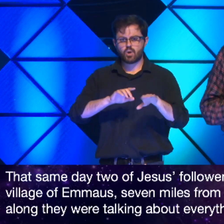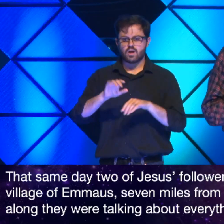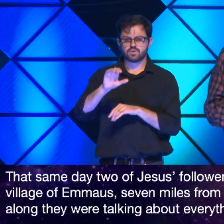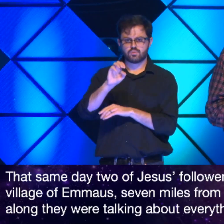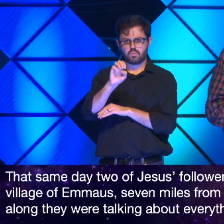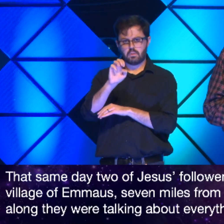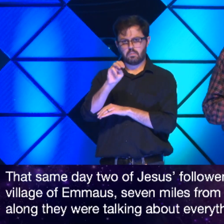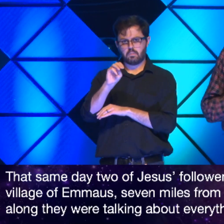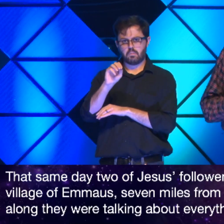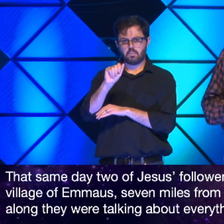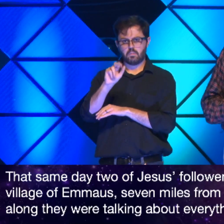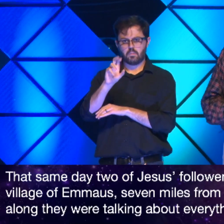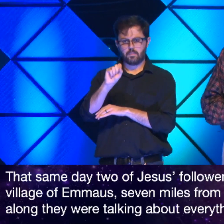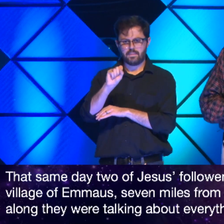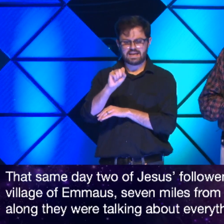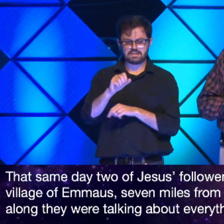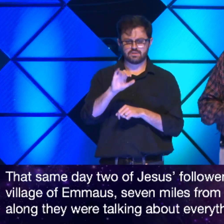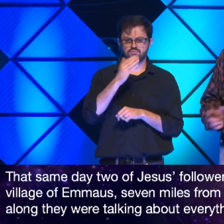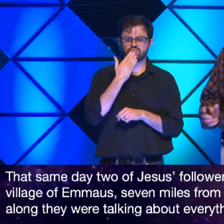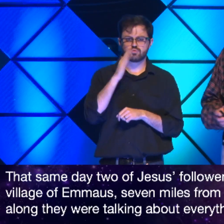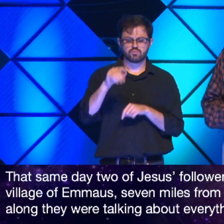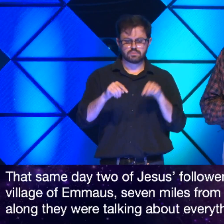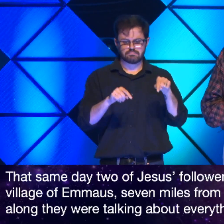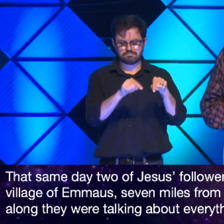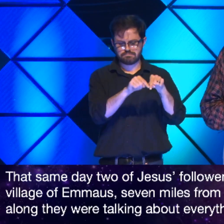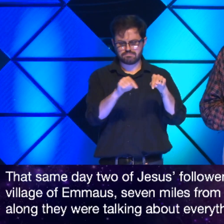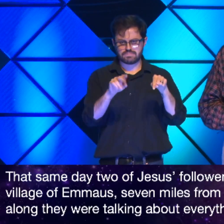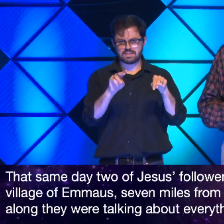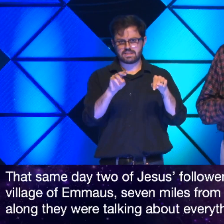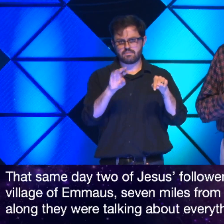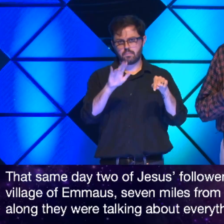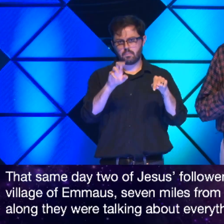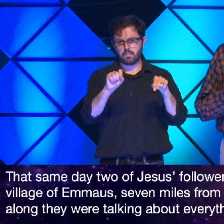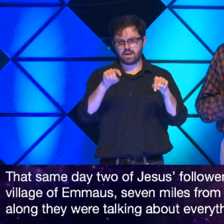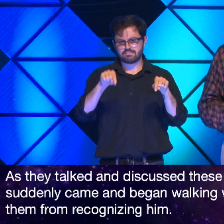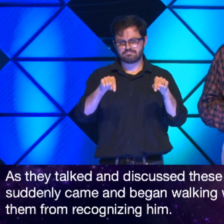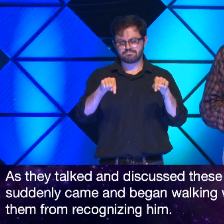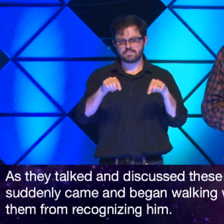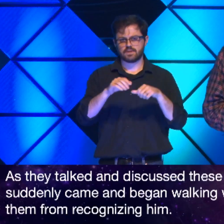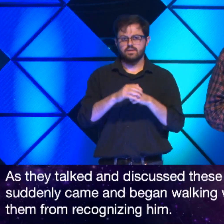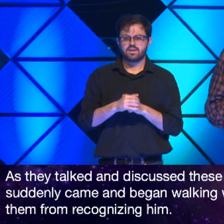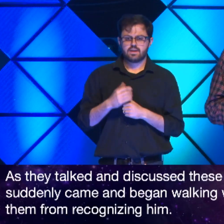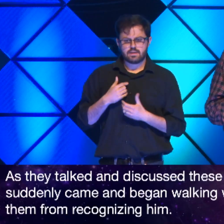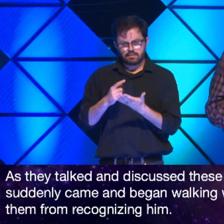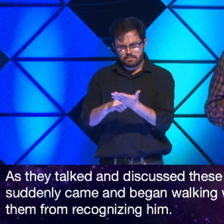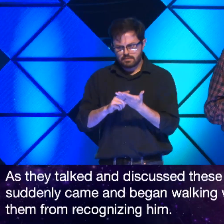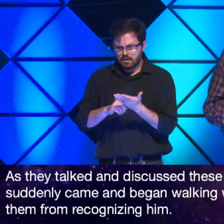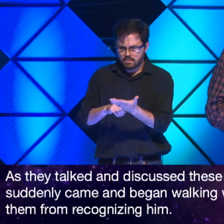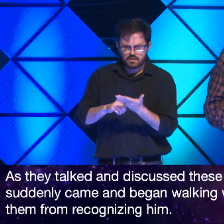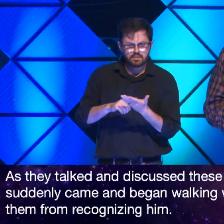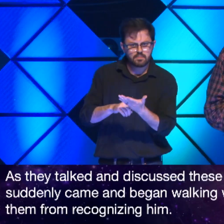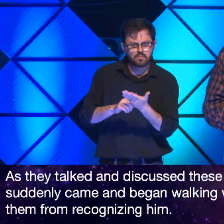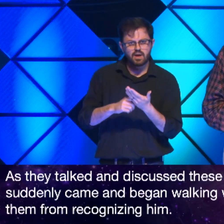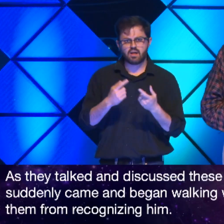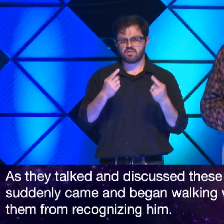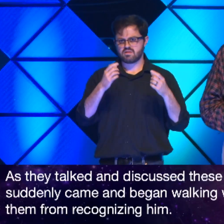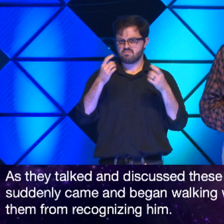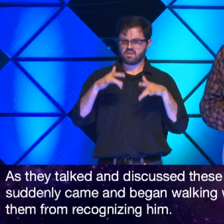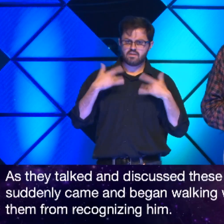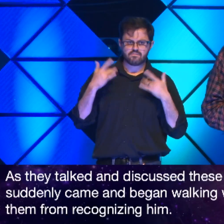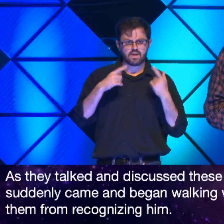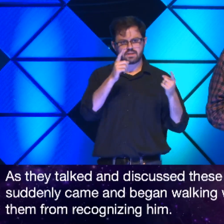they walked along, they were talking about everything that had happened. As they talked and discussed these things, Jesus